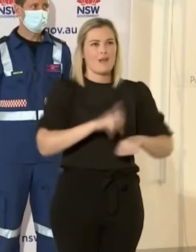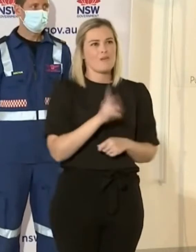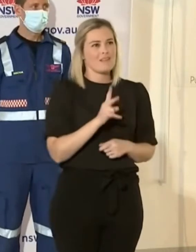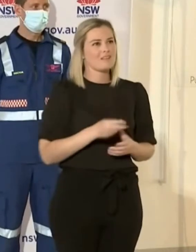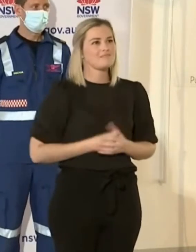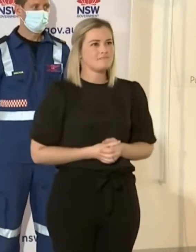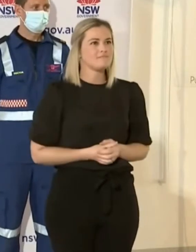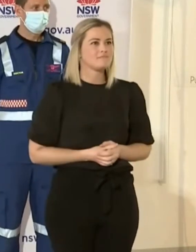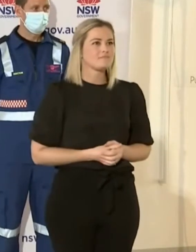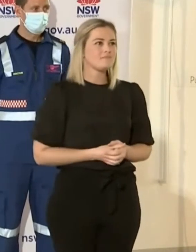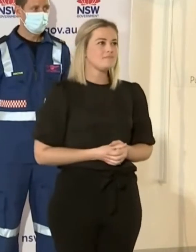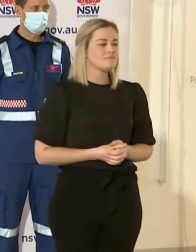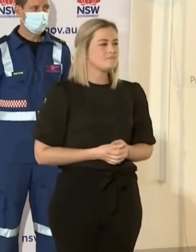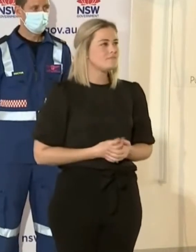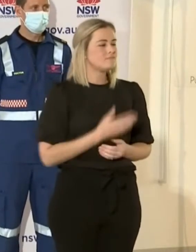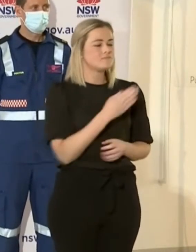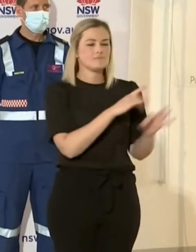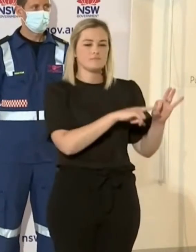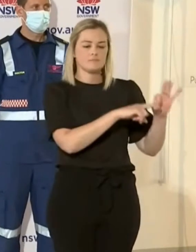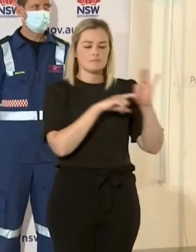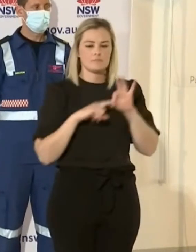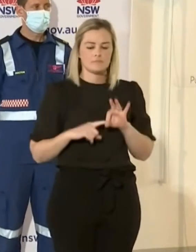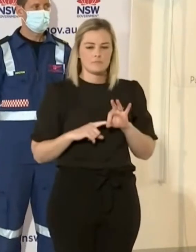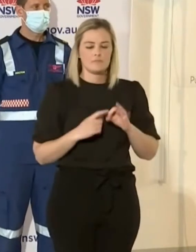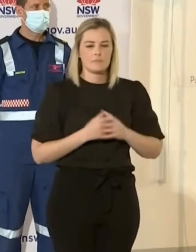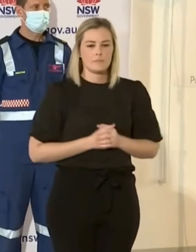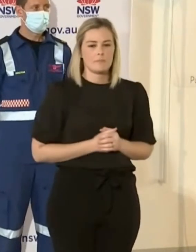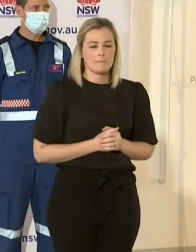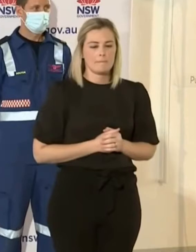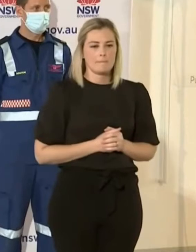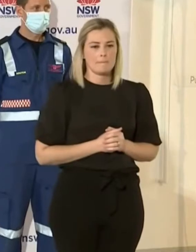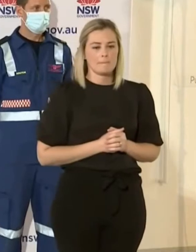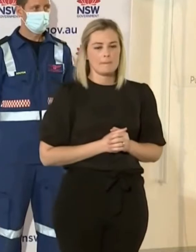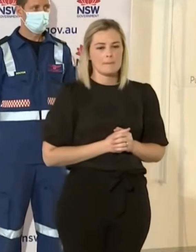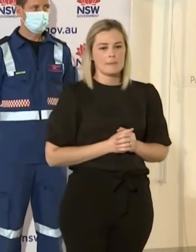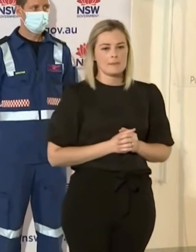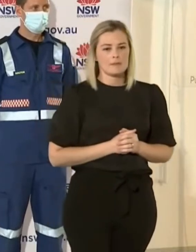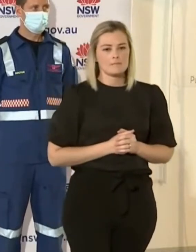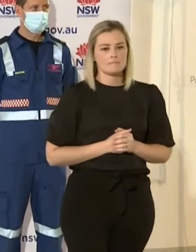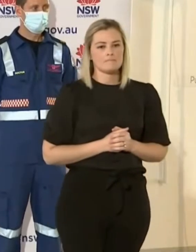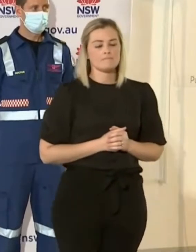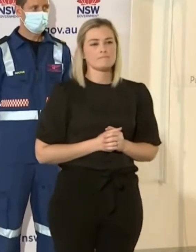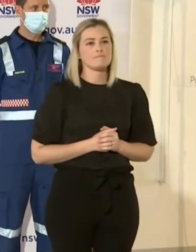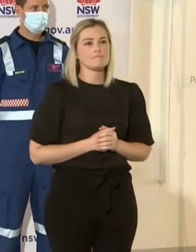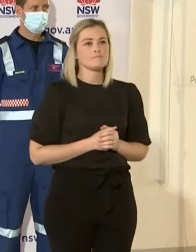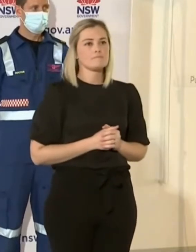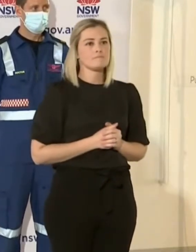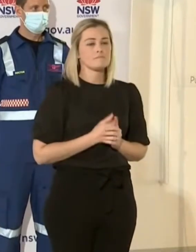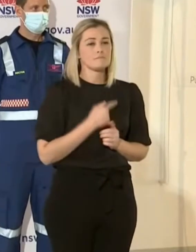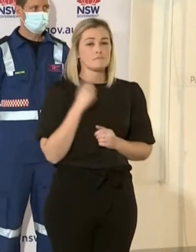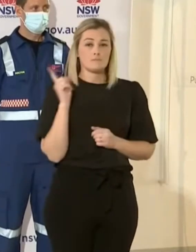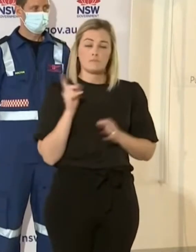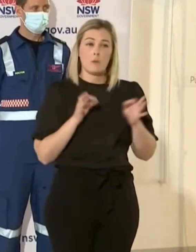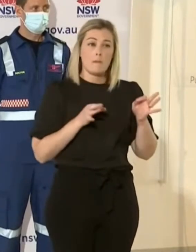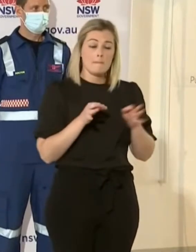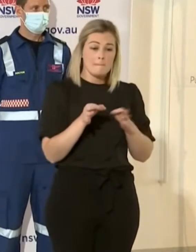busy. Before we get to Freedom Day, is there any scope to revisit the capacity rules for the beauty industry to bring them in line with the restaurants